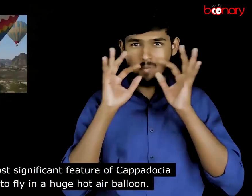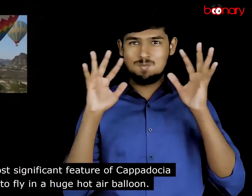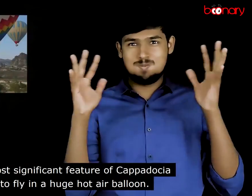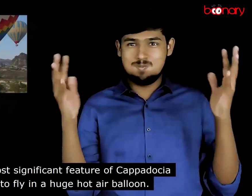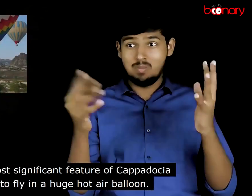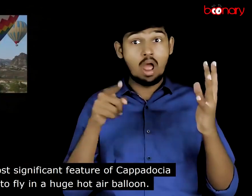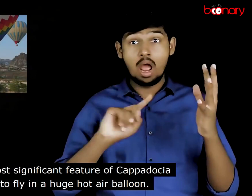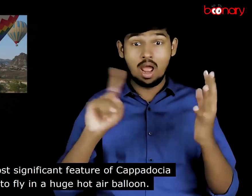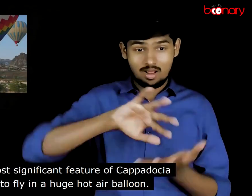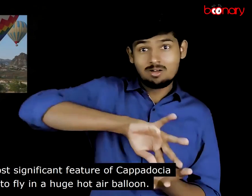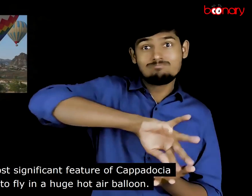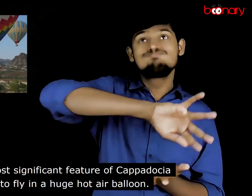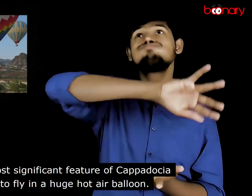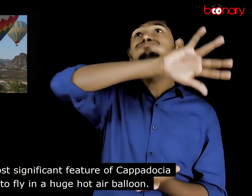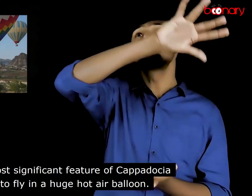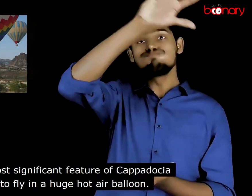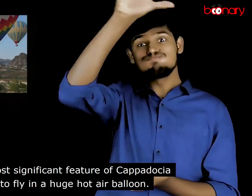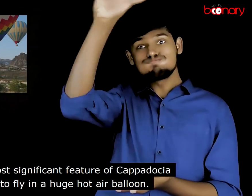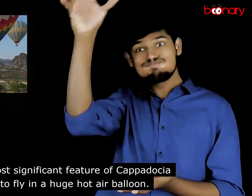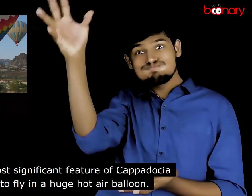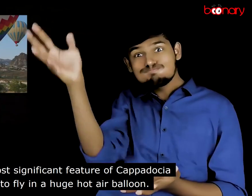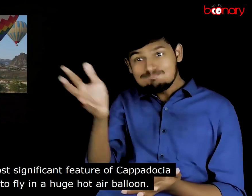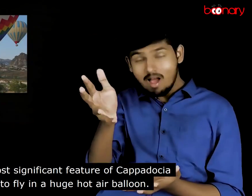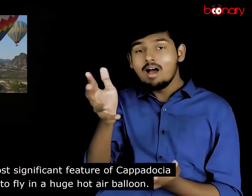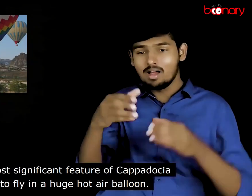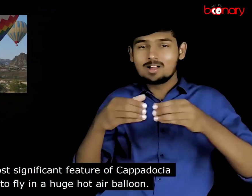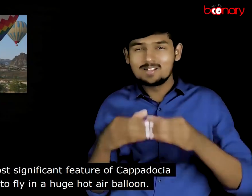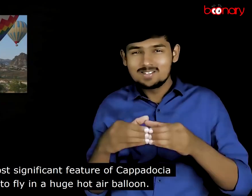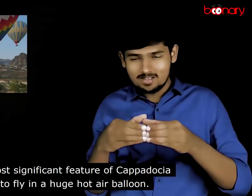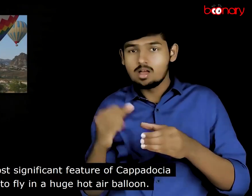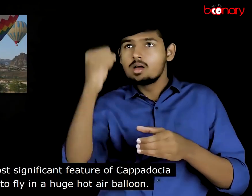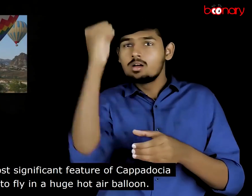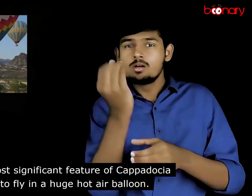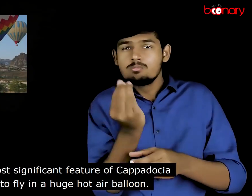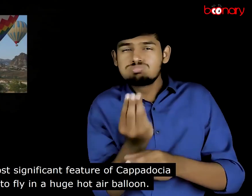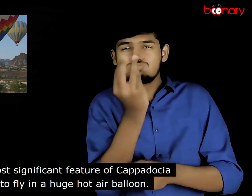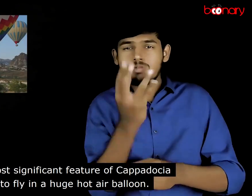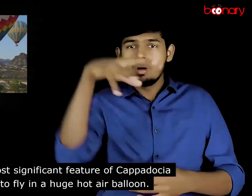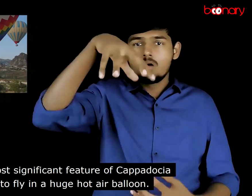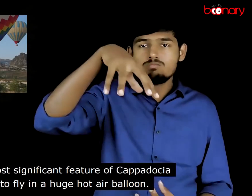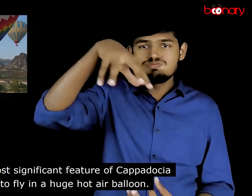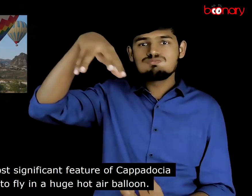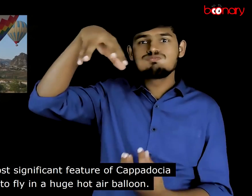of Cappadocia is to fly in a huge hot air